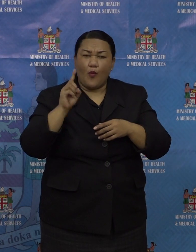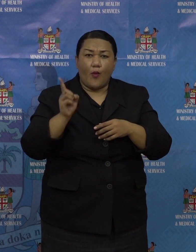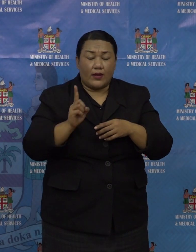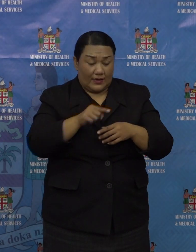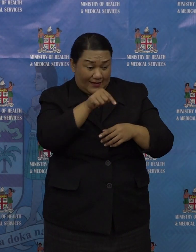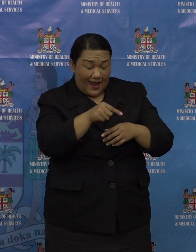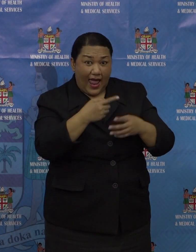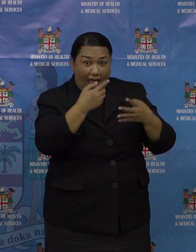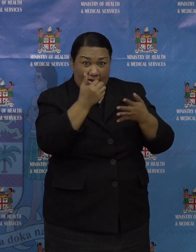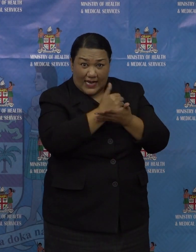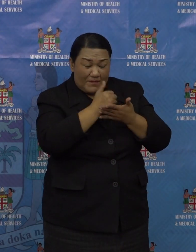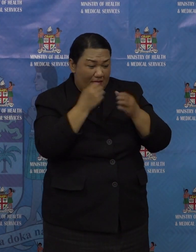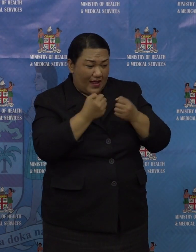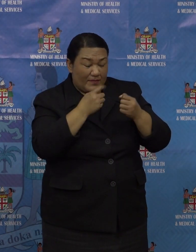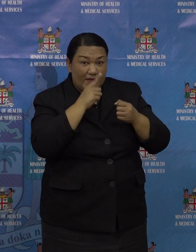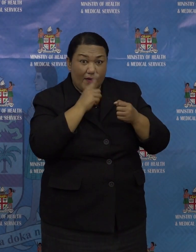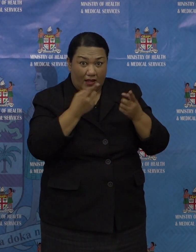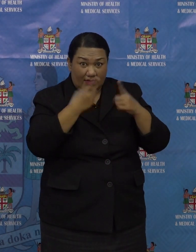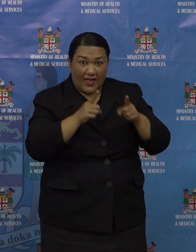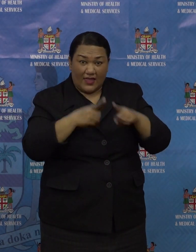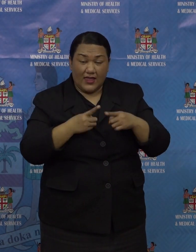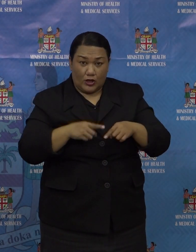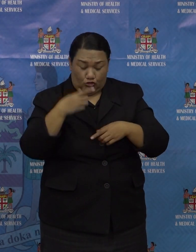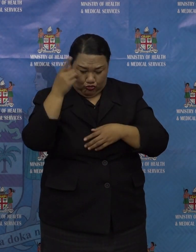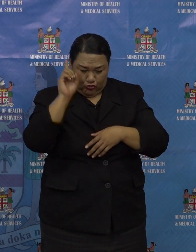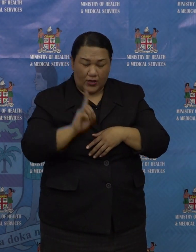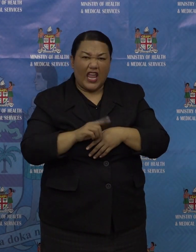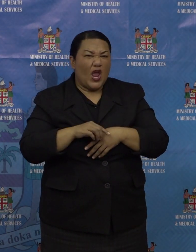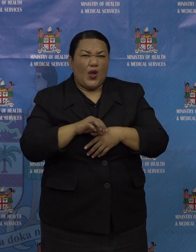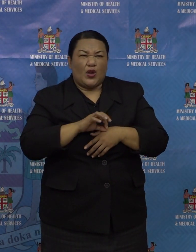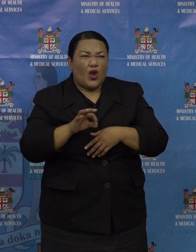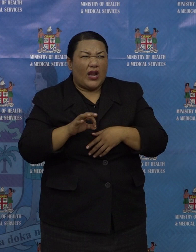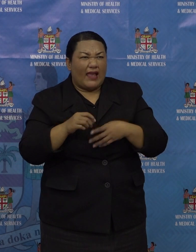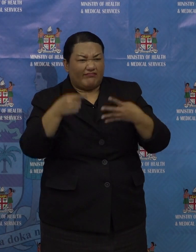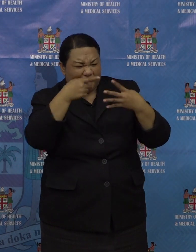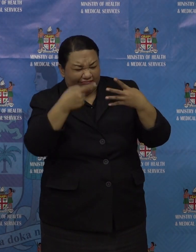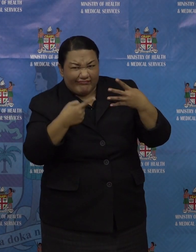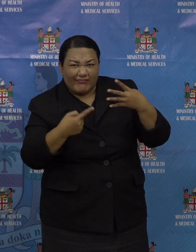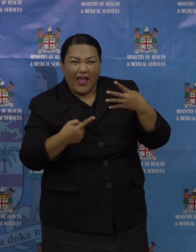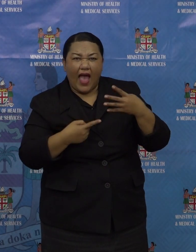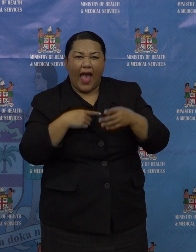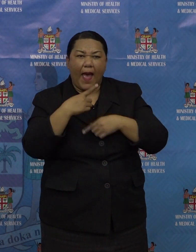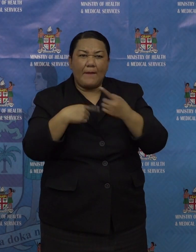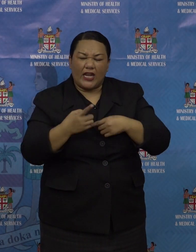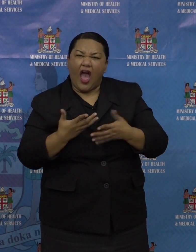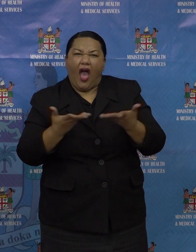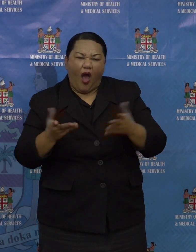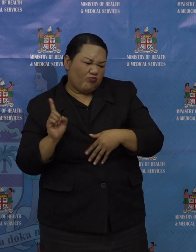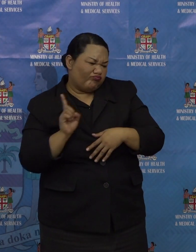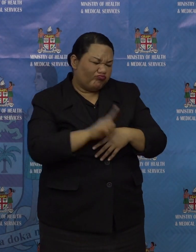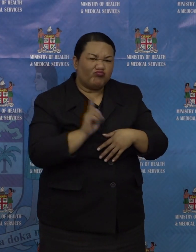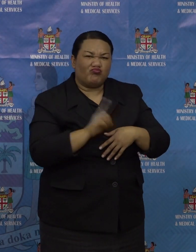just statistics, which is why I make a point to talk about them and detail how they came to hospital, how they